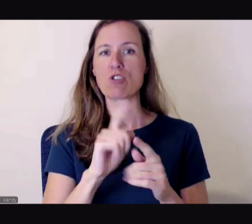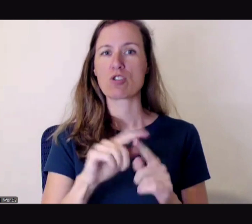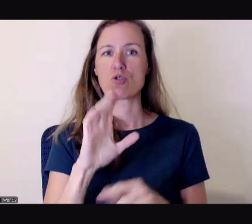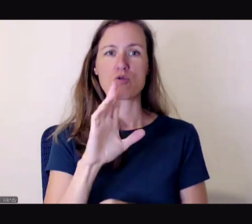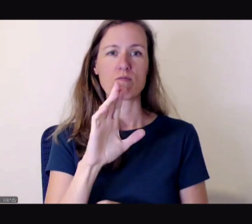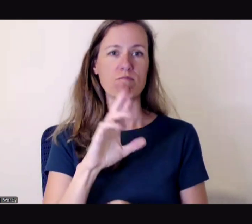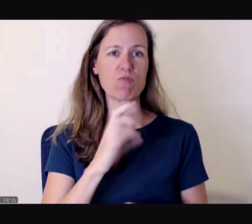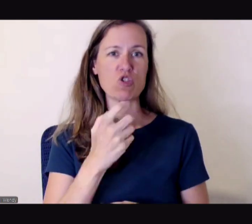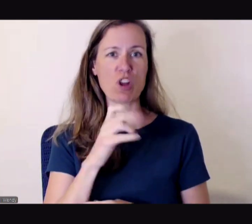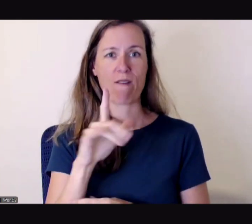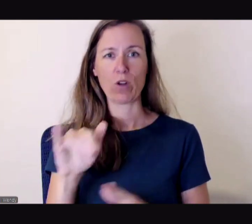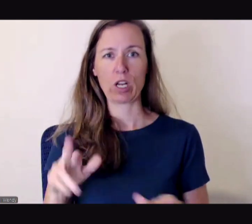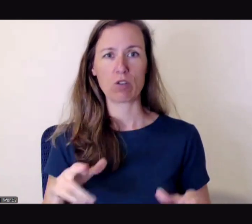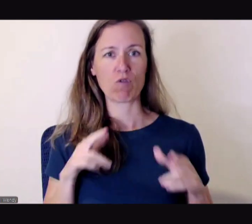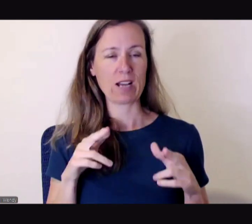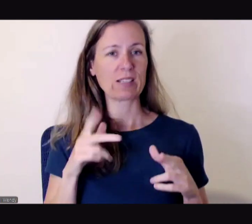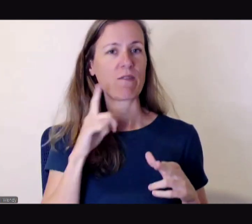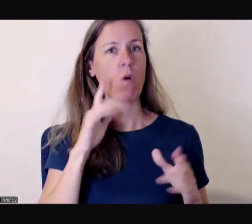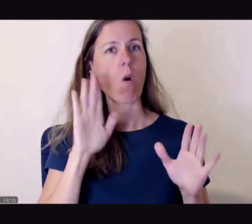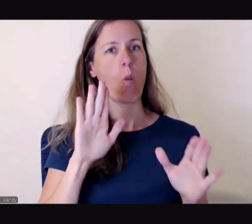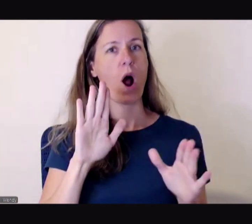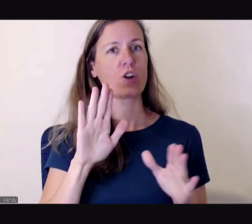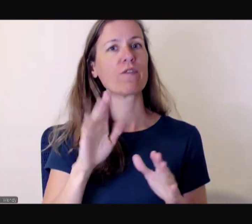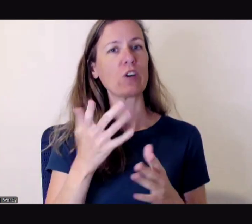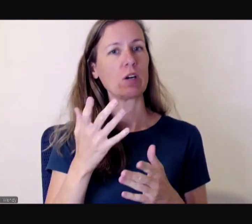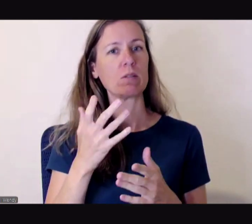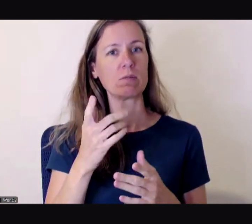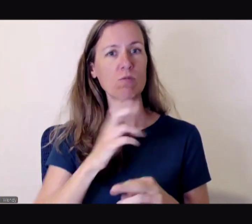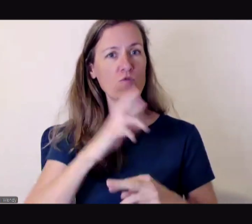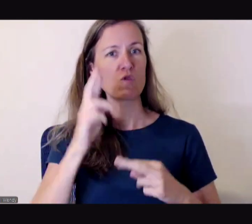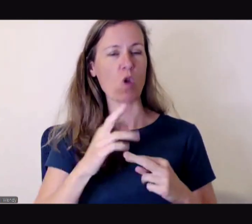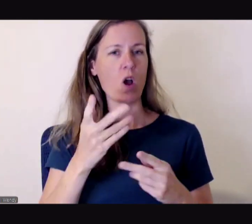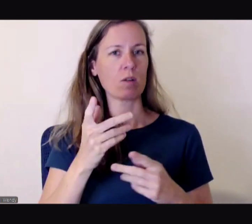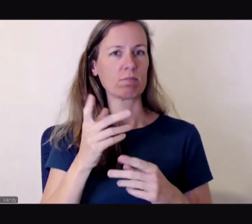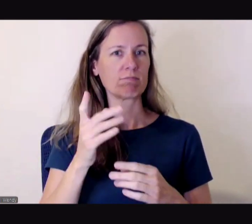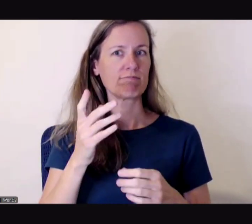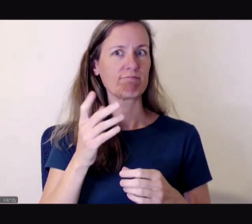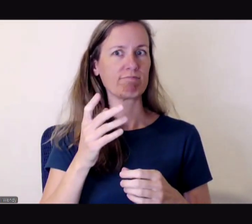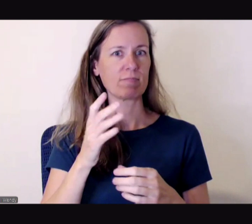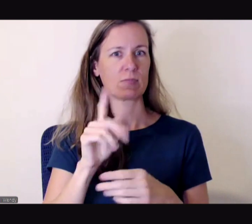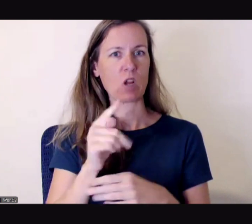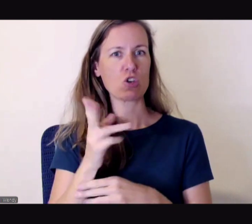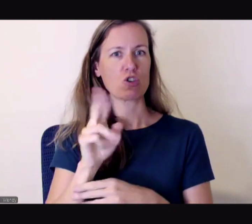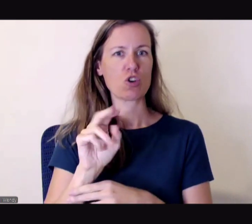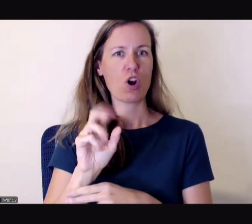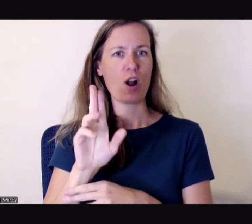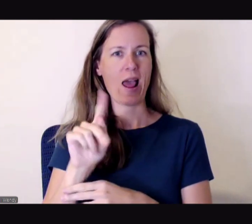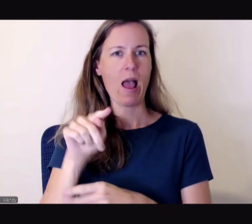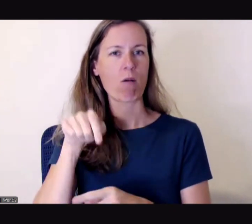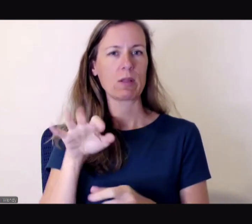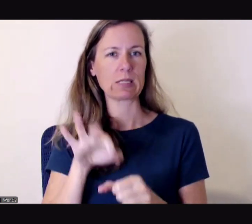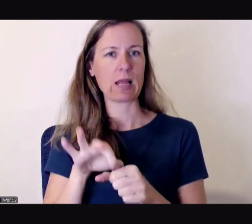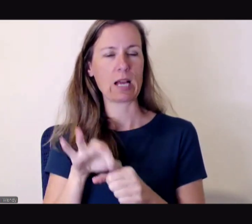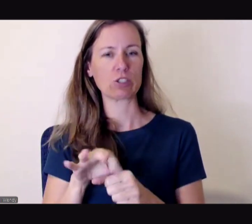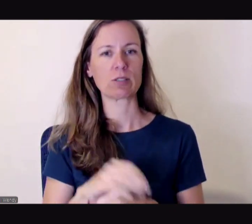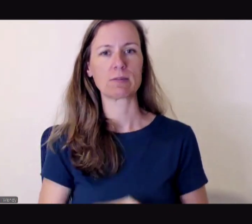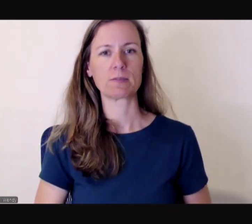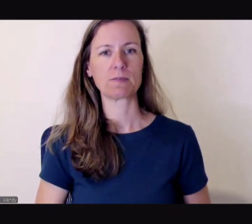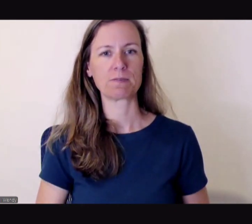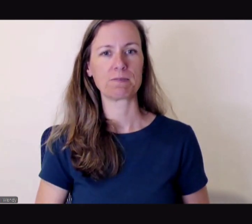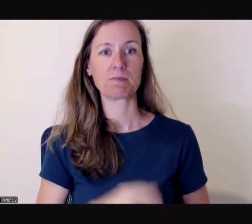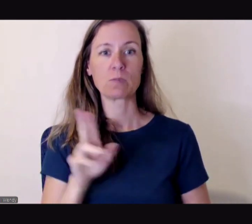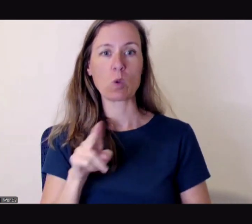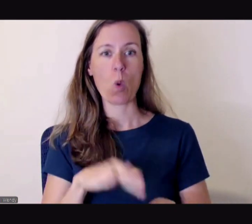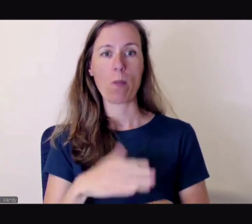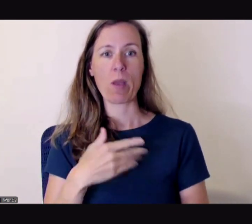a fantastic turnout this election. Normally with my report, I pride myself on being factual and concise and getting